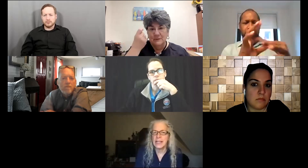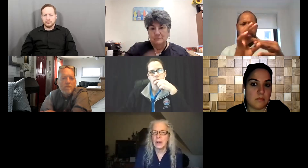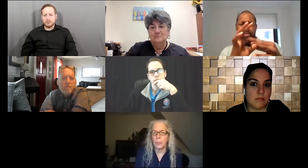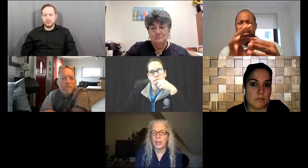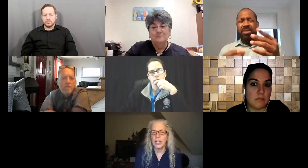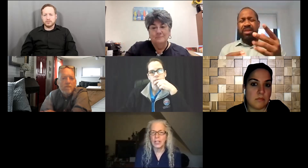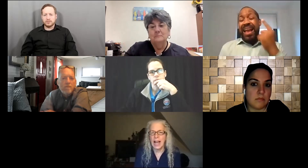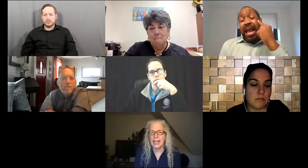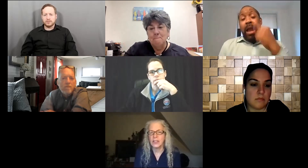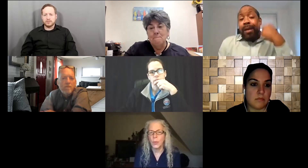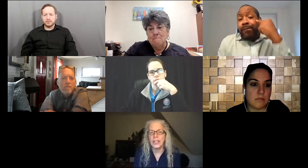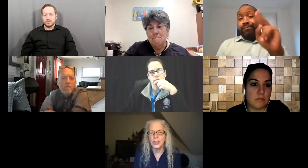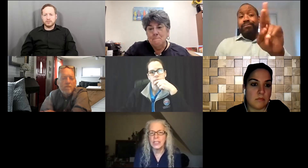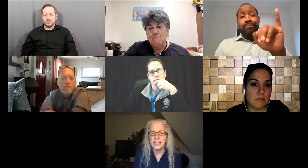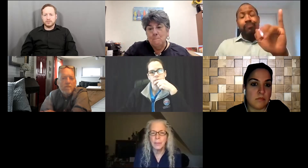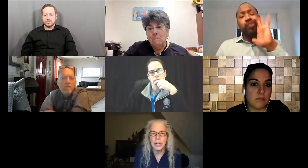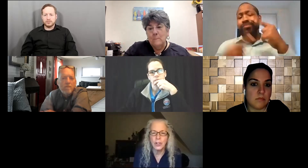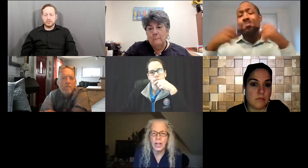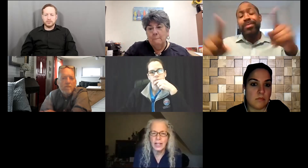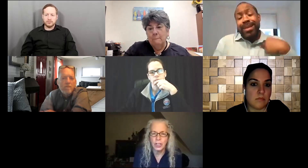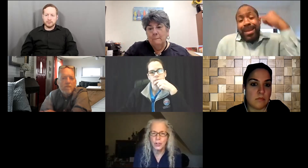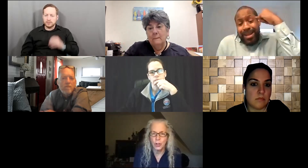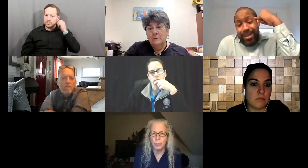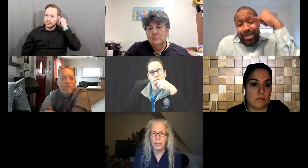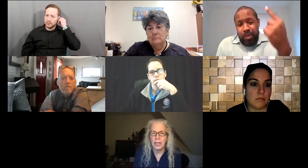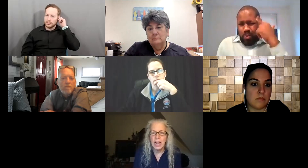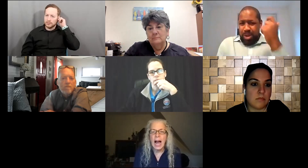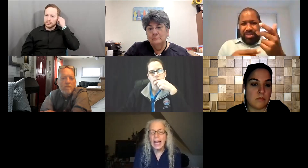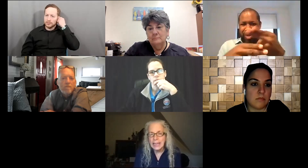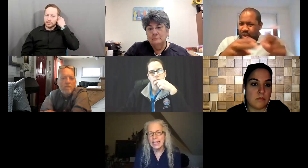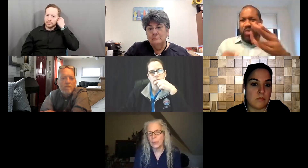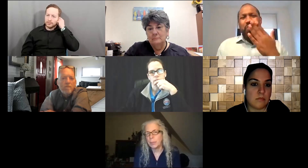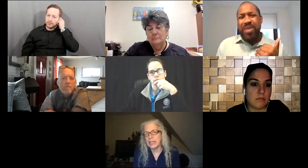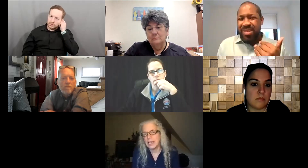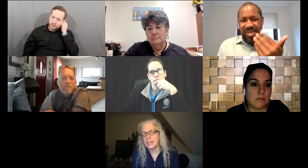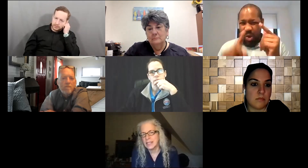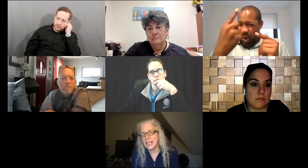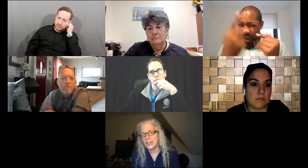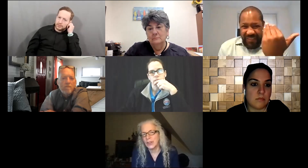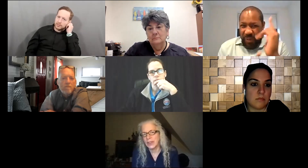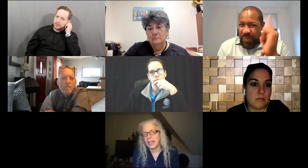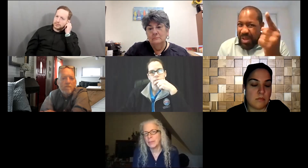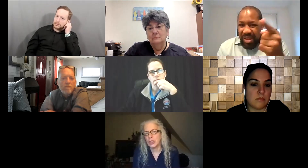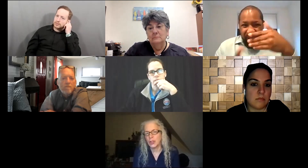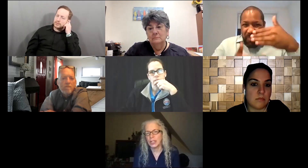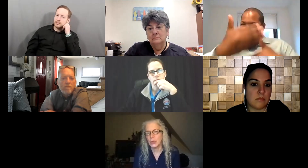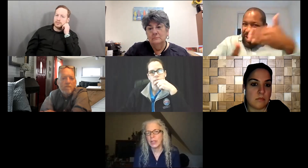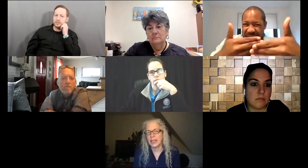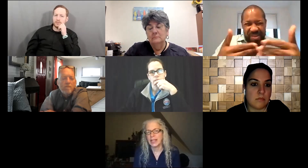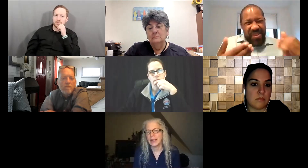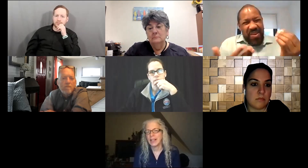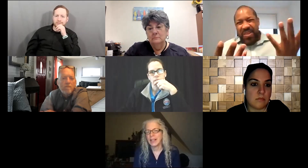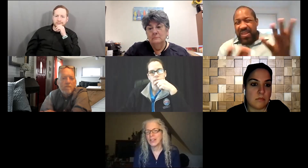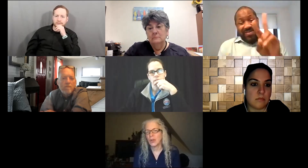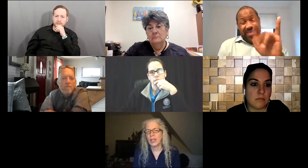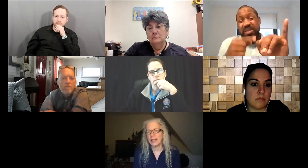iPad set up where they could ask the questions and somebody could actually interpret. I think it would be a successful thing. I mean, the short and sweet